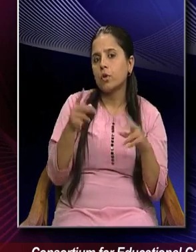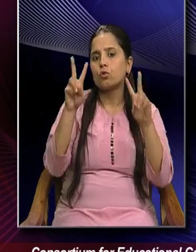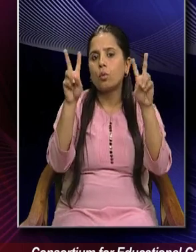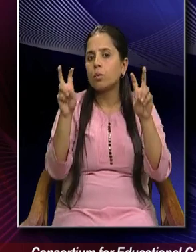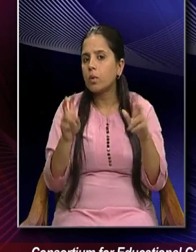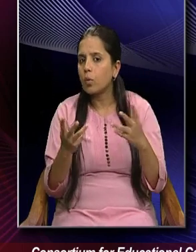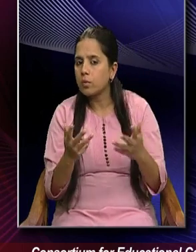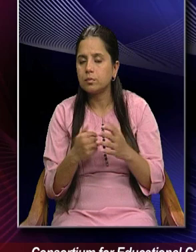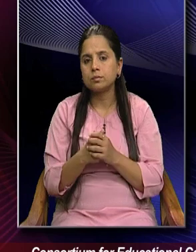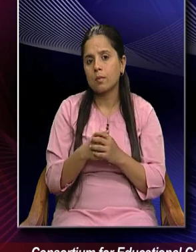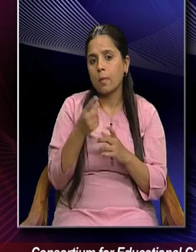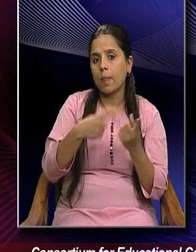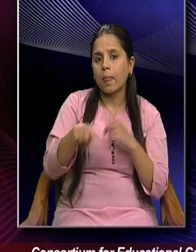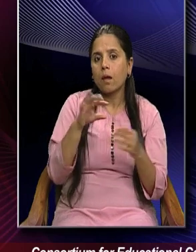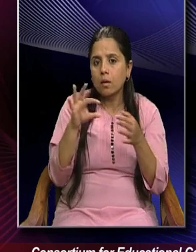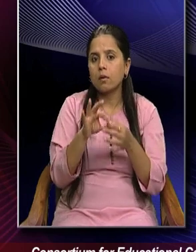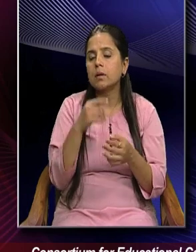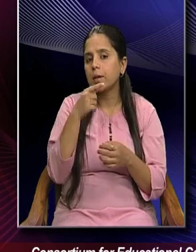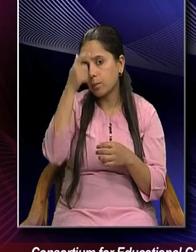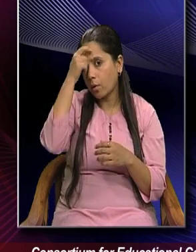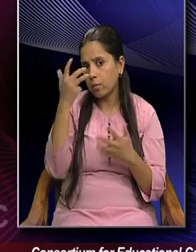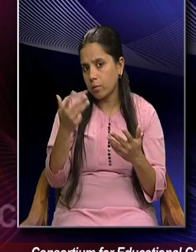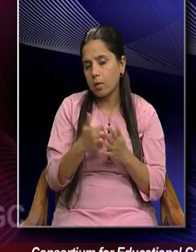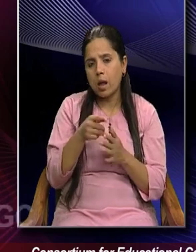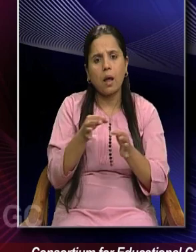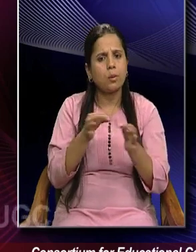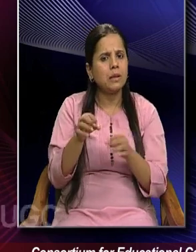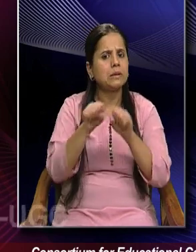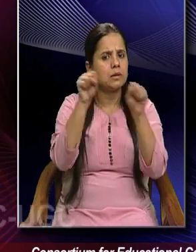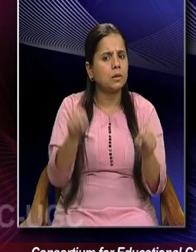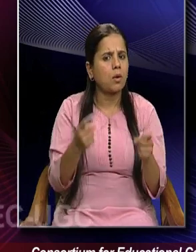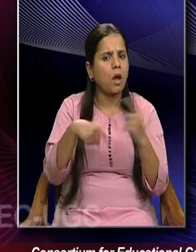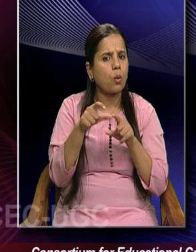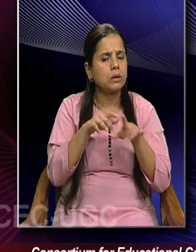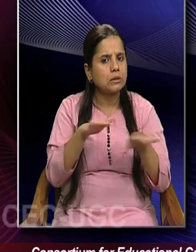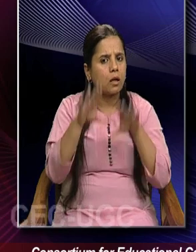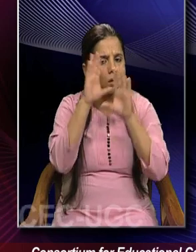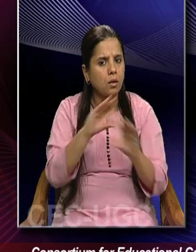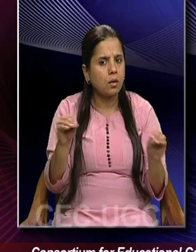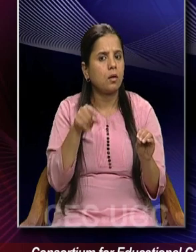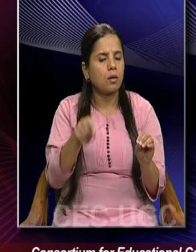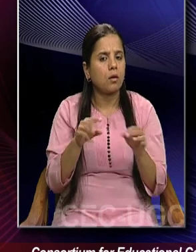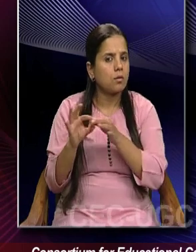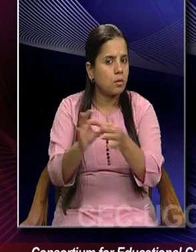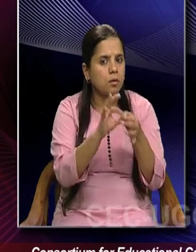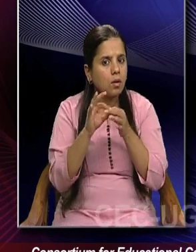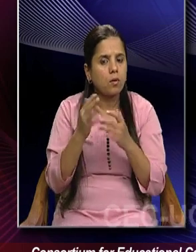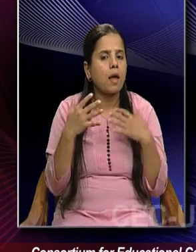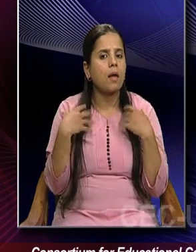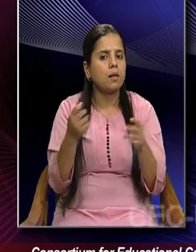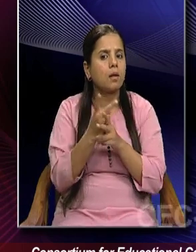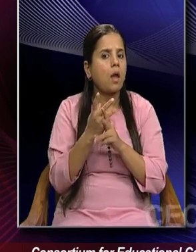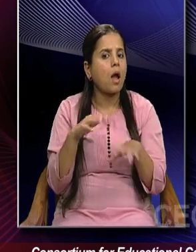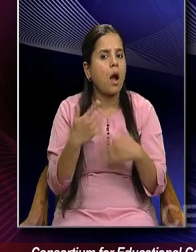subjects are being connected with the issue, and explain systems, how disaster relief is coordinated, how healthcare